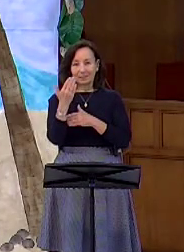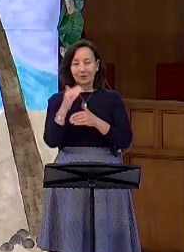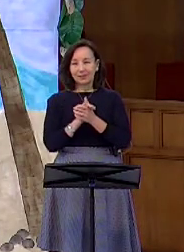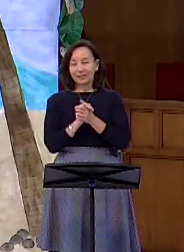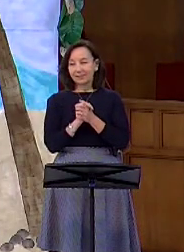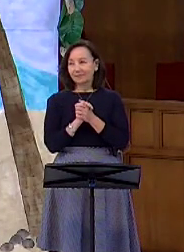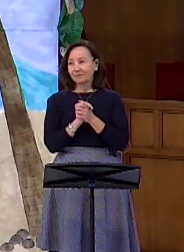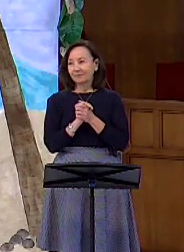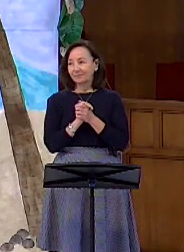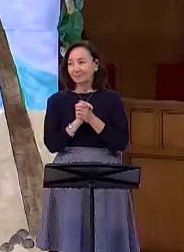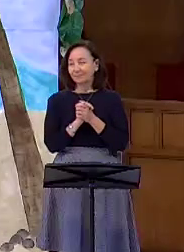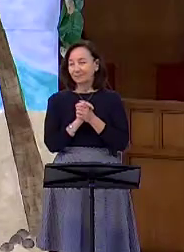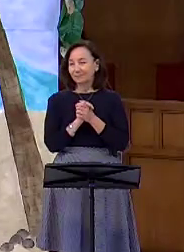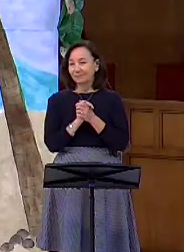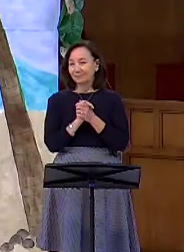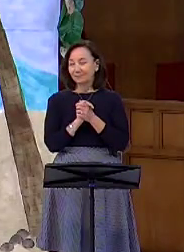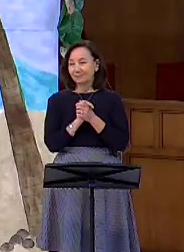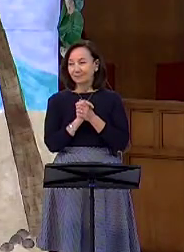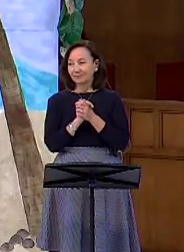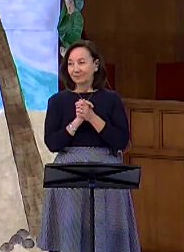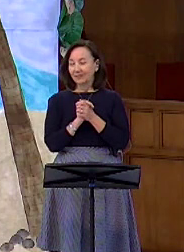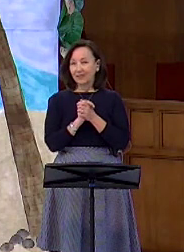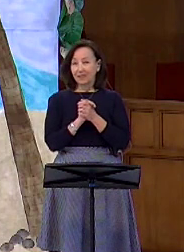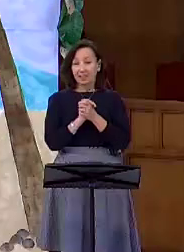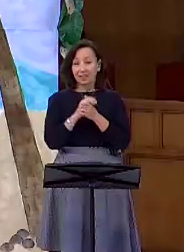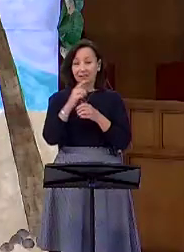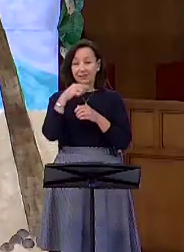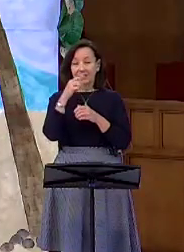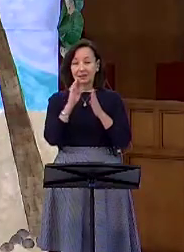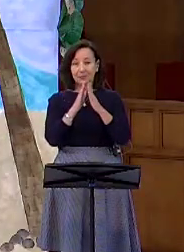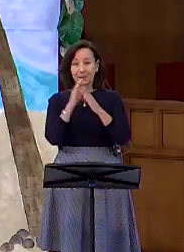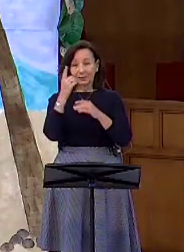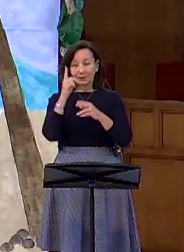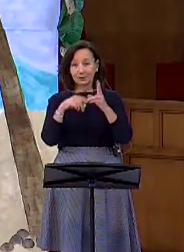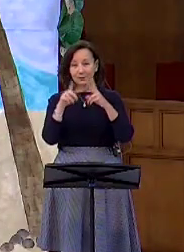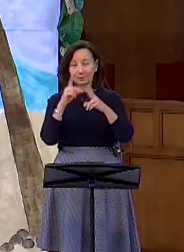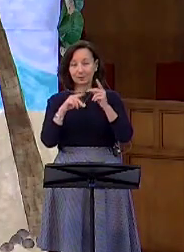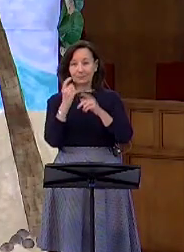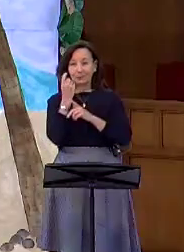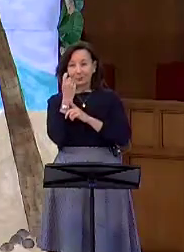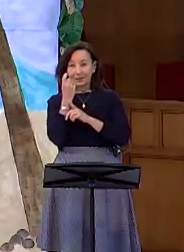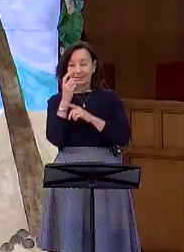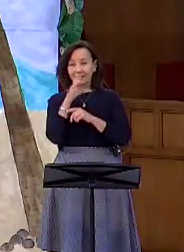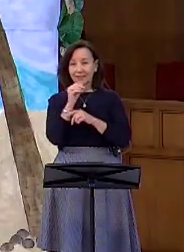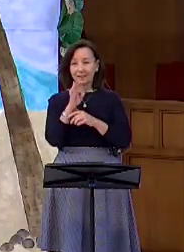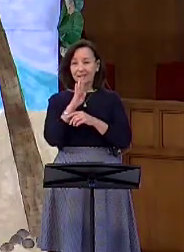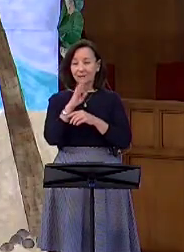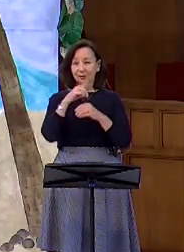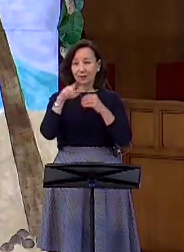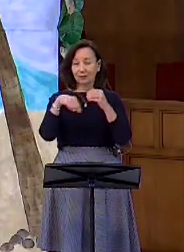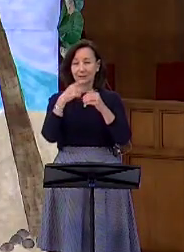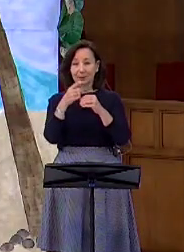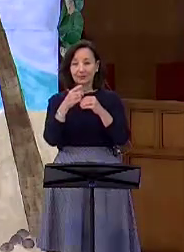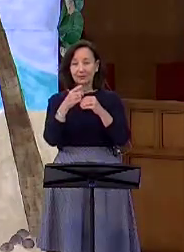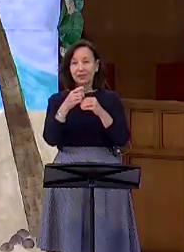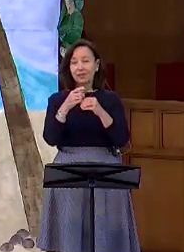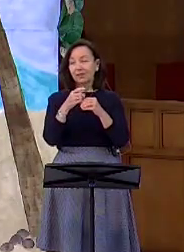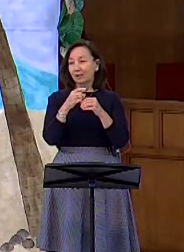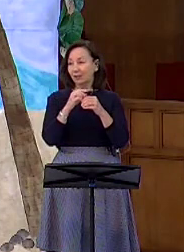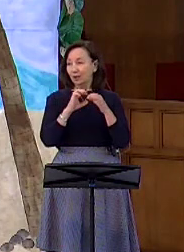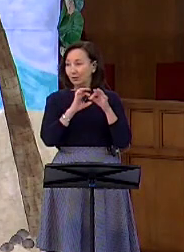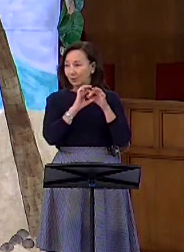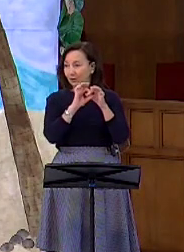know, I've done the prayers of the people before recently, and I've talked to you about corporate prayer,